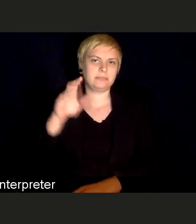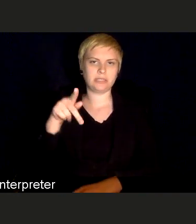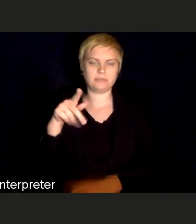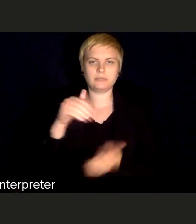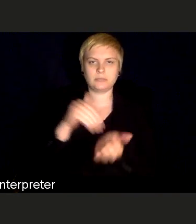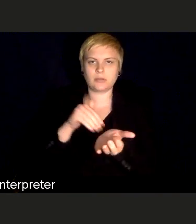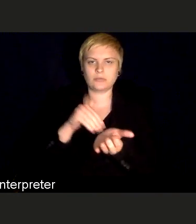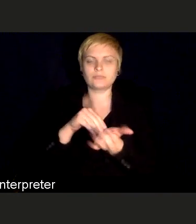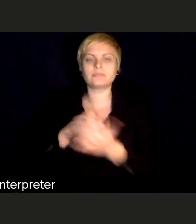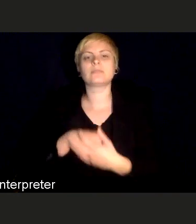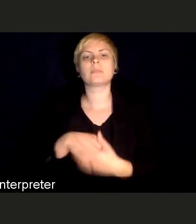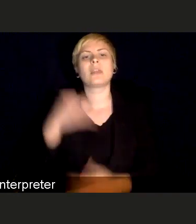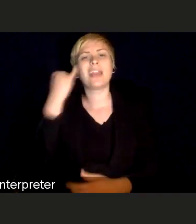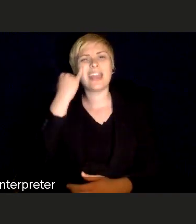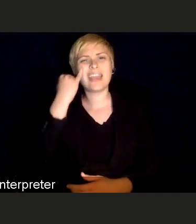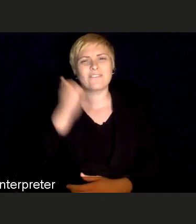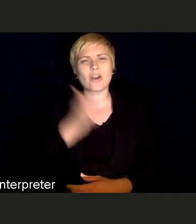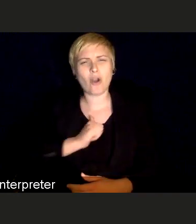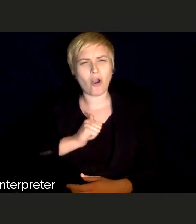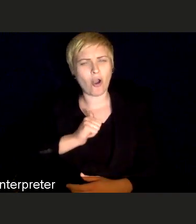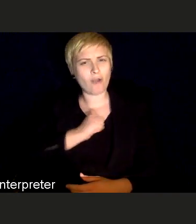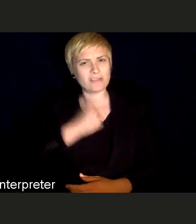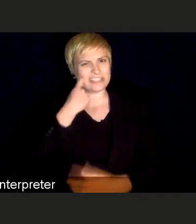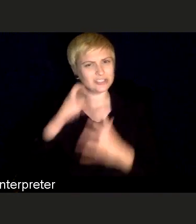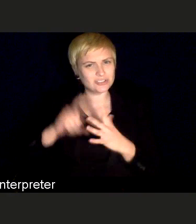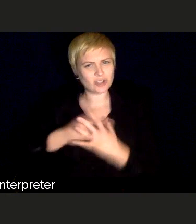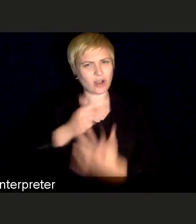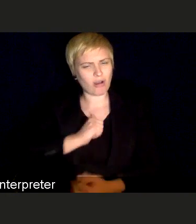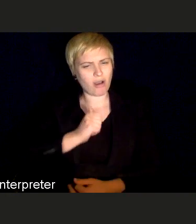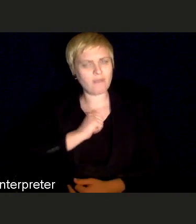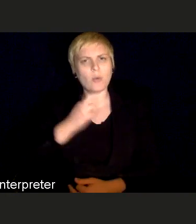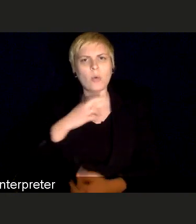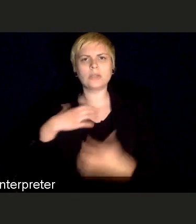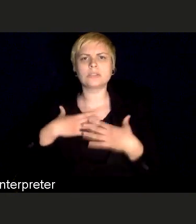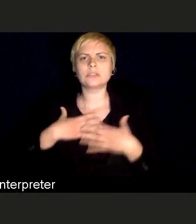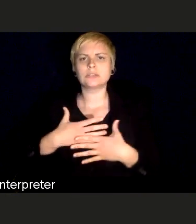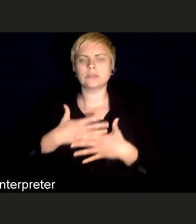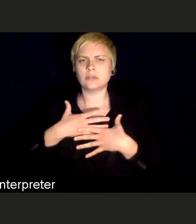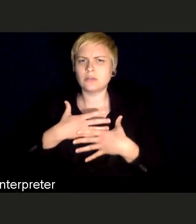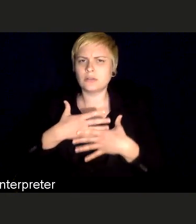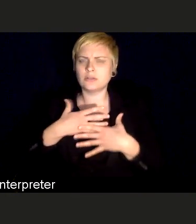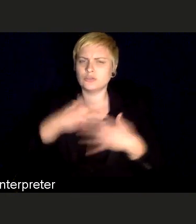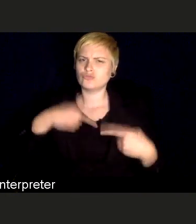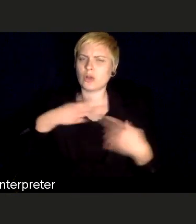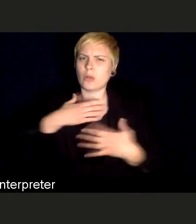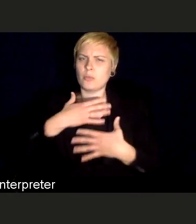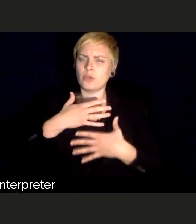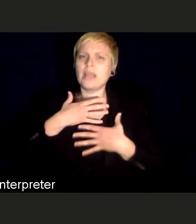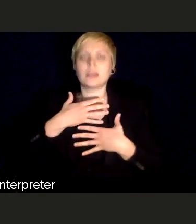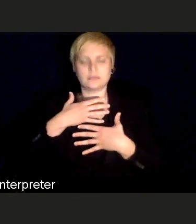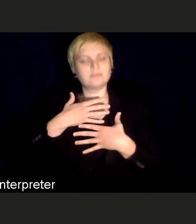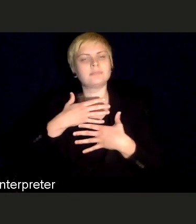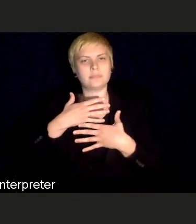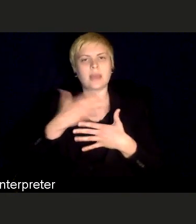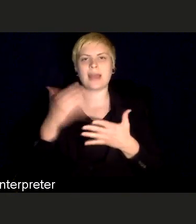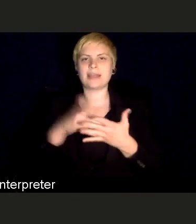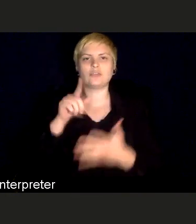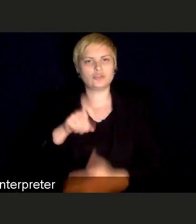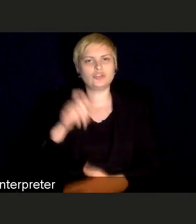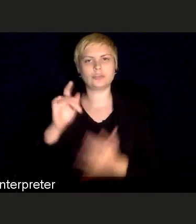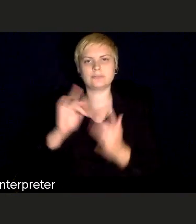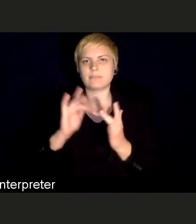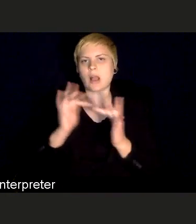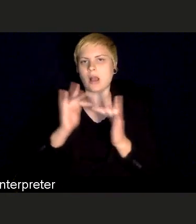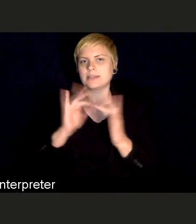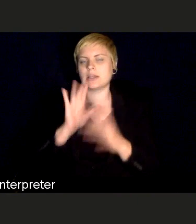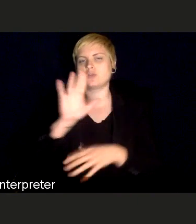have a new cough, if you have a worsening shortness of breath, those are, again, reasons that you would want to reach out and contact your